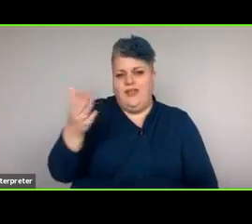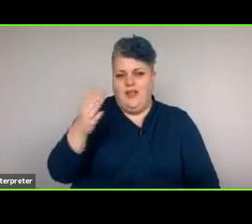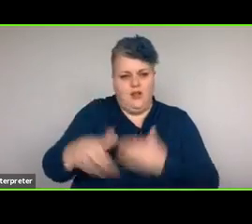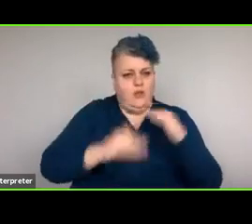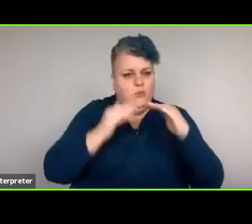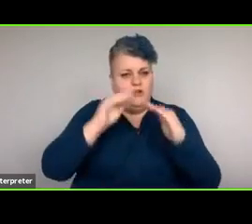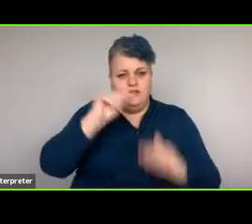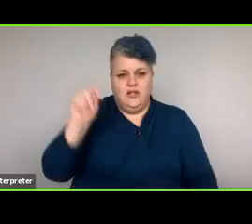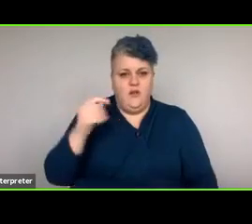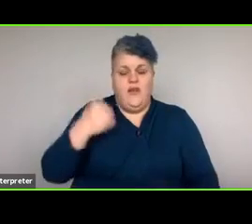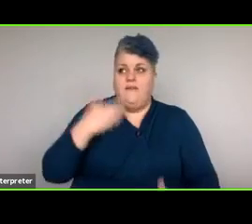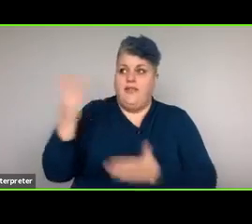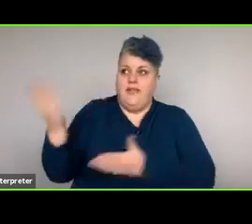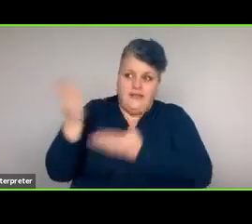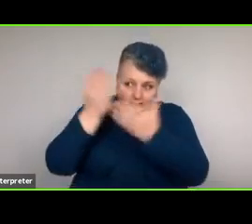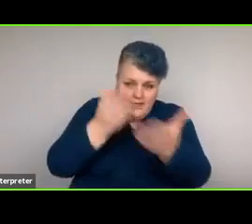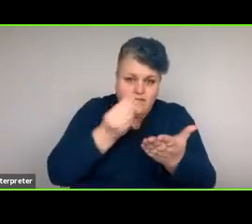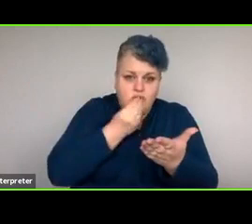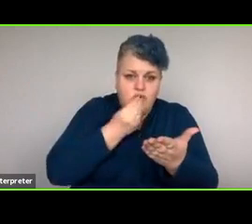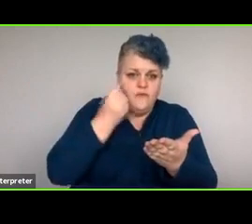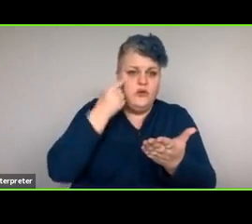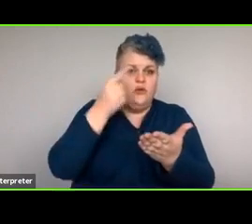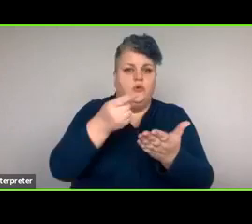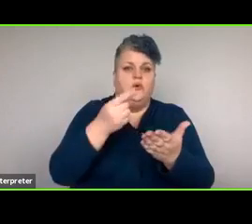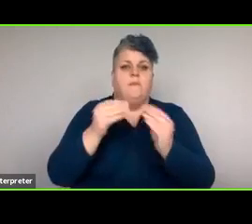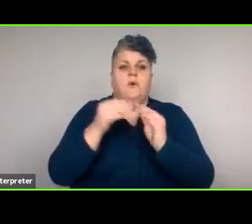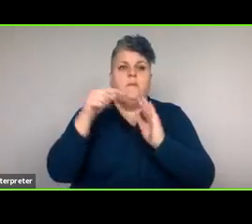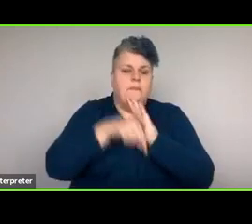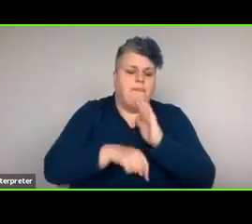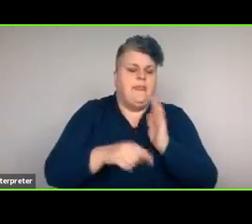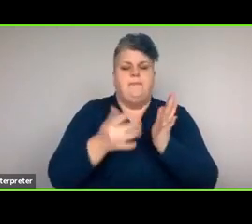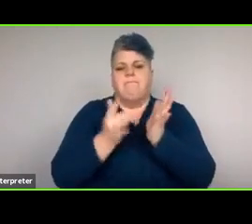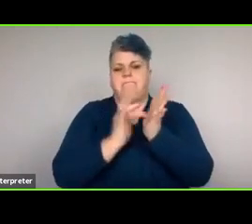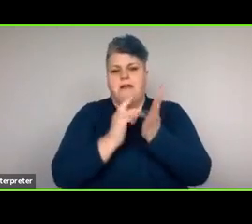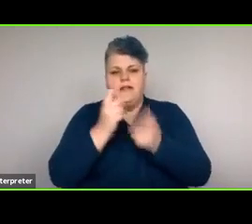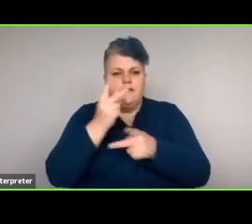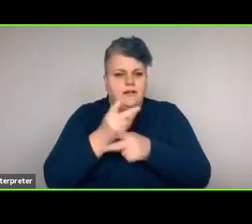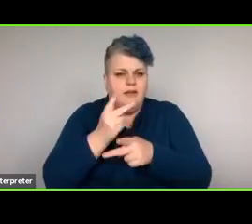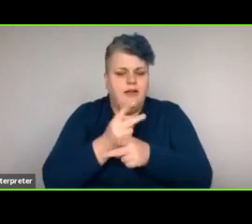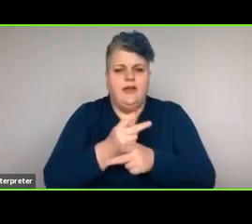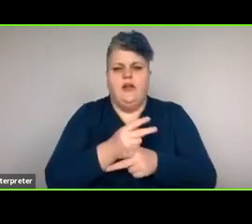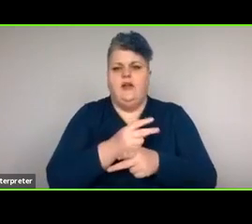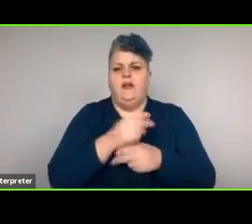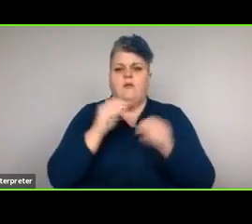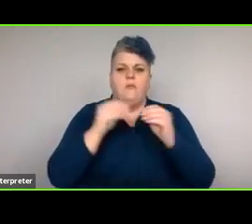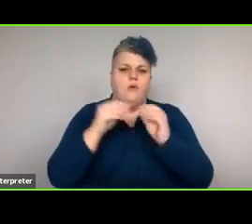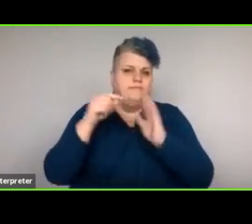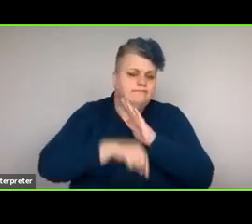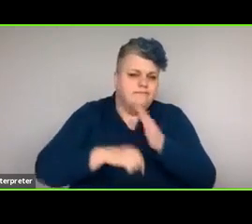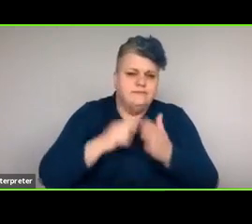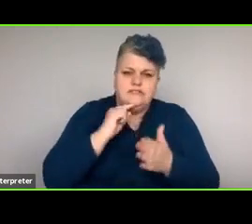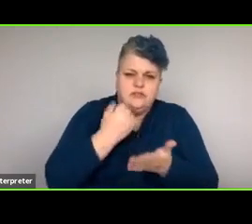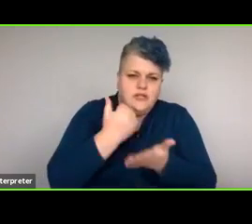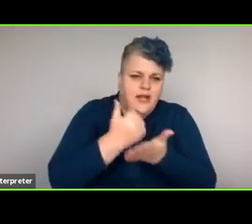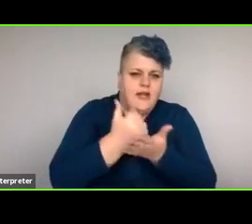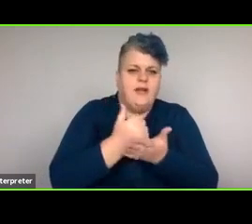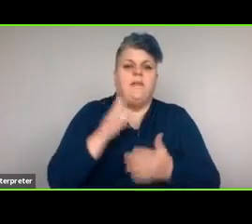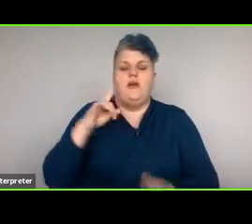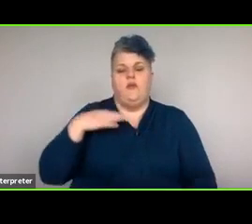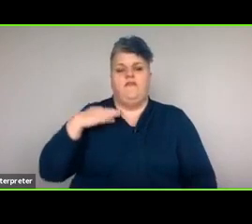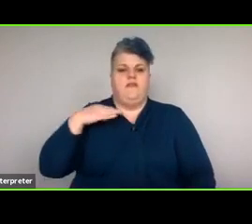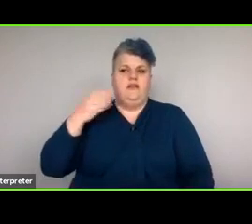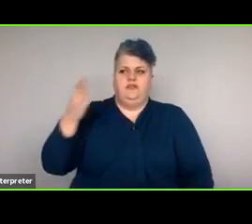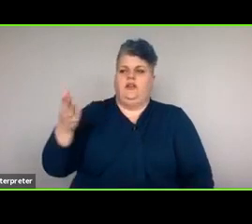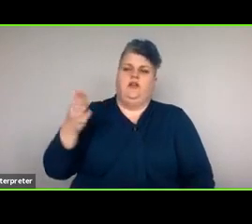they can get you food. But if it's something deeper with medical care or something, I know that the volunteers and the people that are involved with Equality Toledo